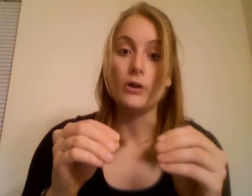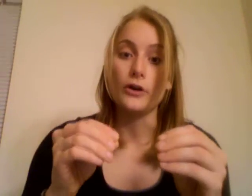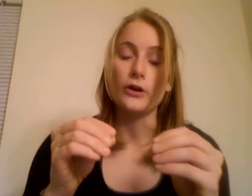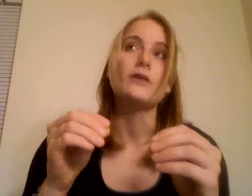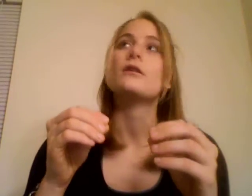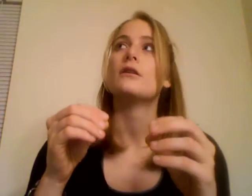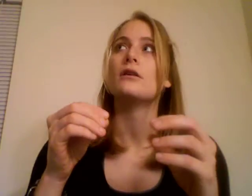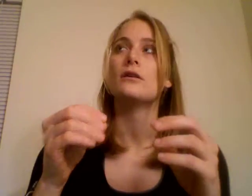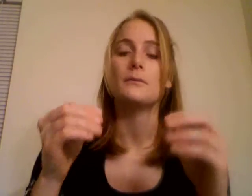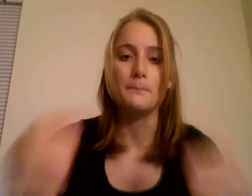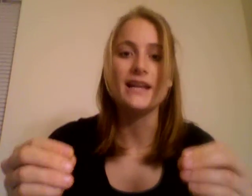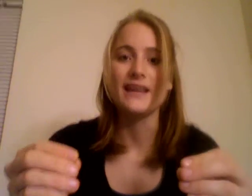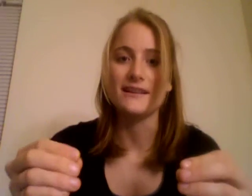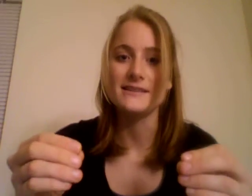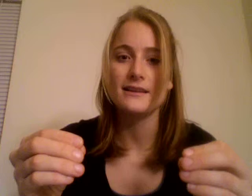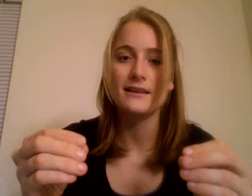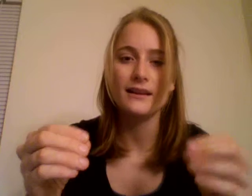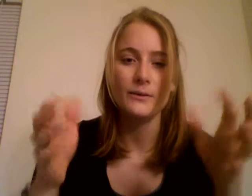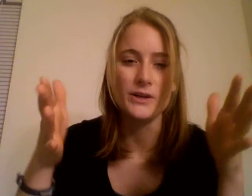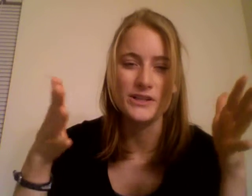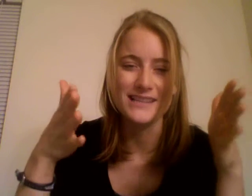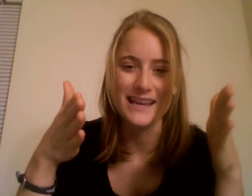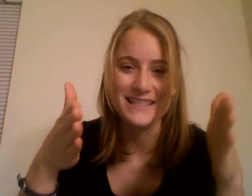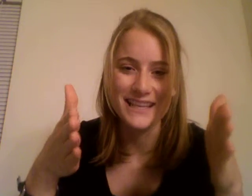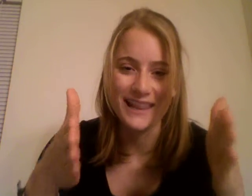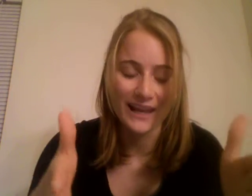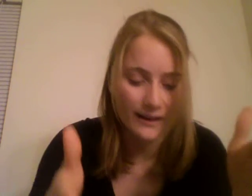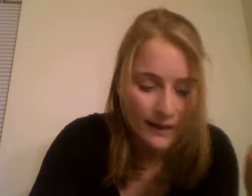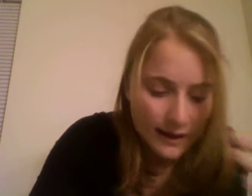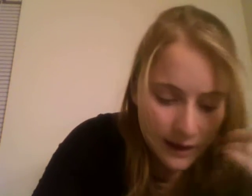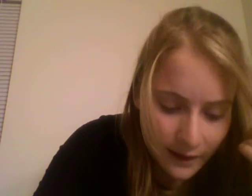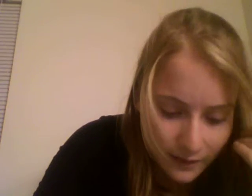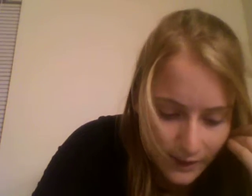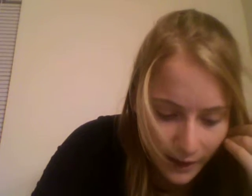smaller meanings, which is this idea that the